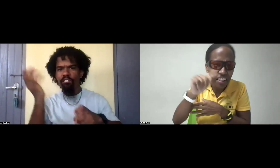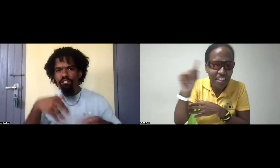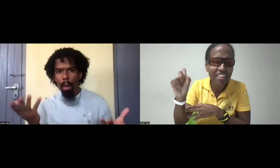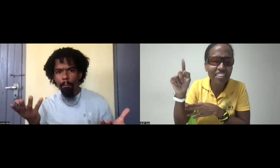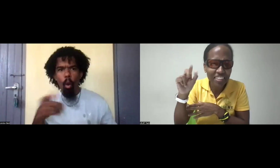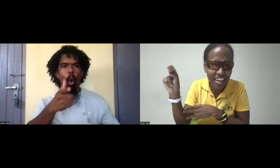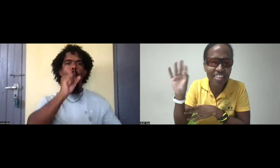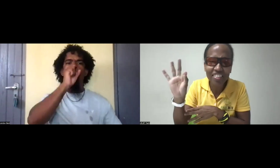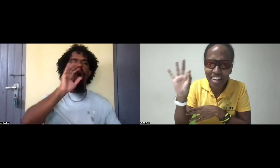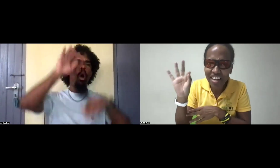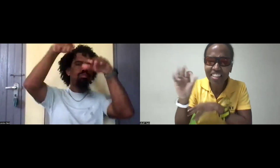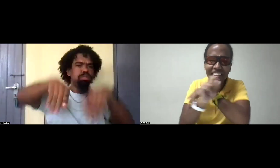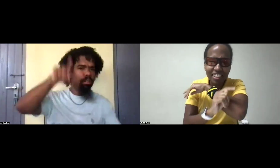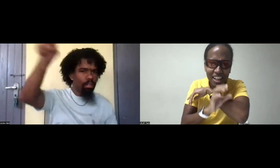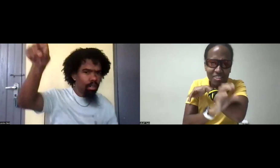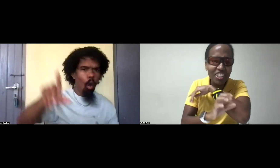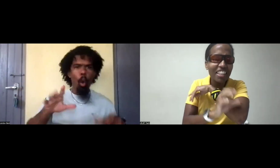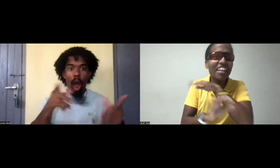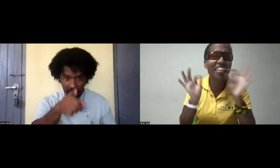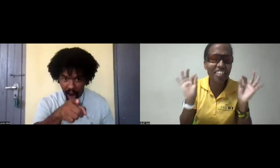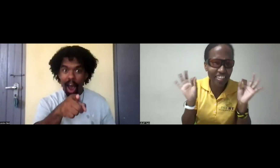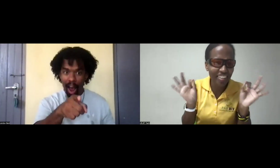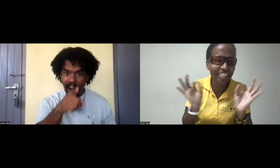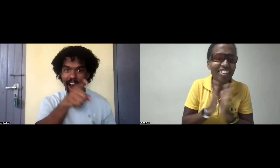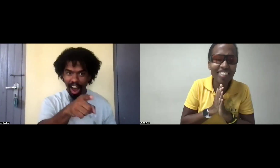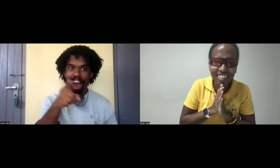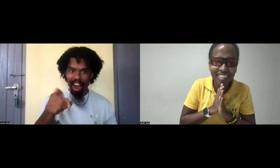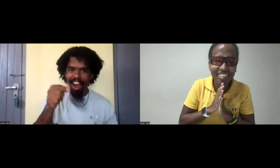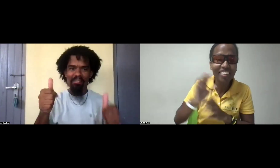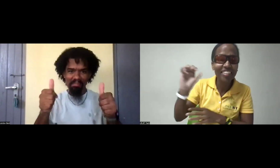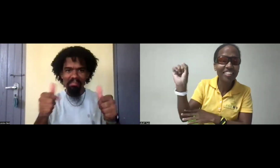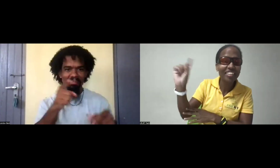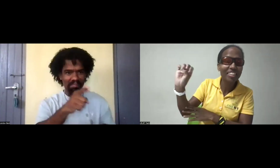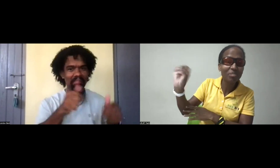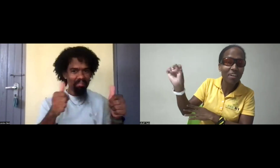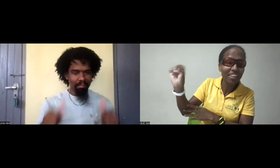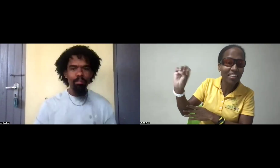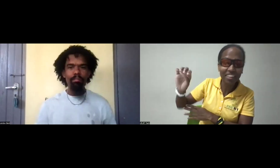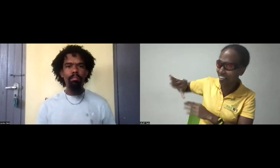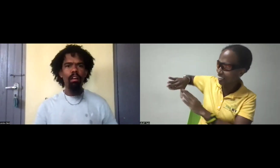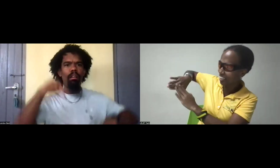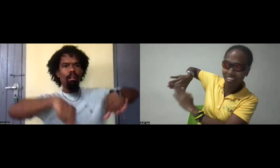Some say Saint Anne. Okay, nice. Saint Catherine. Okay, nice. Saint